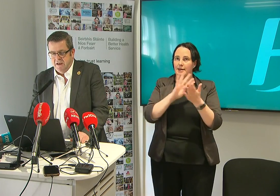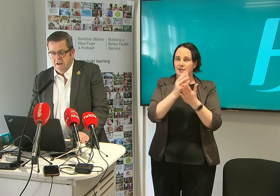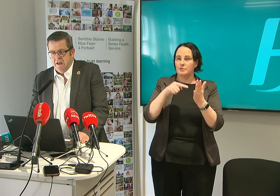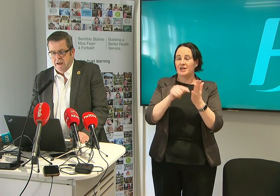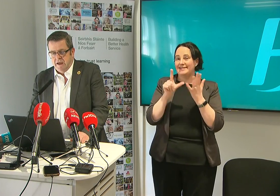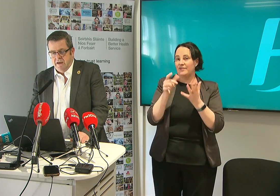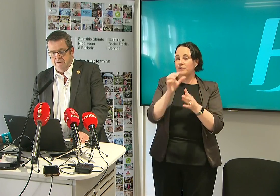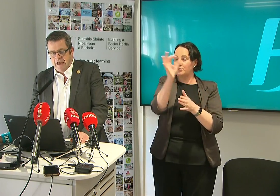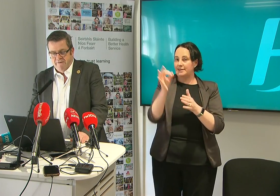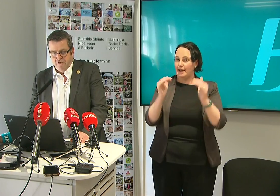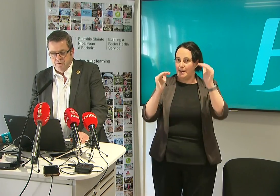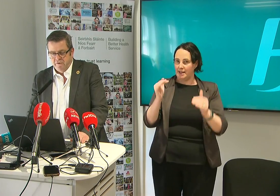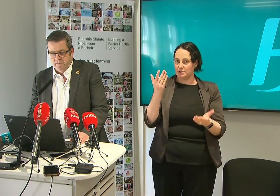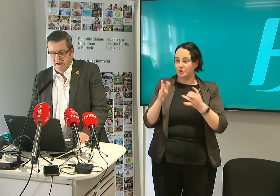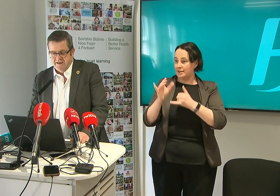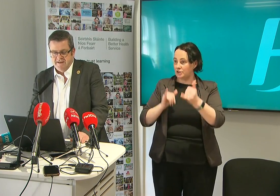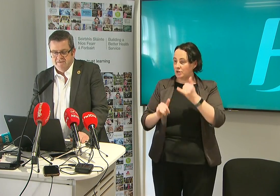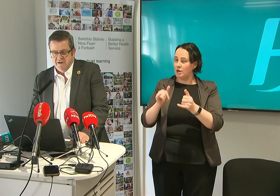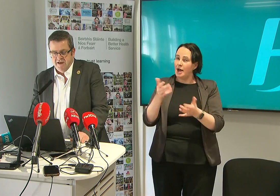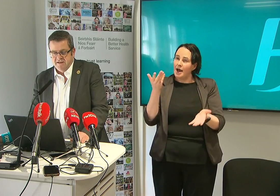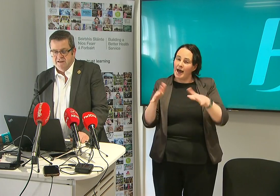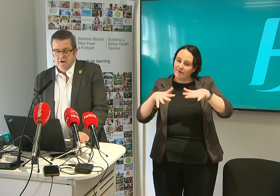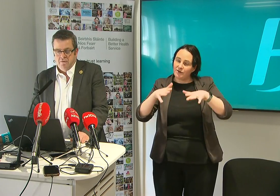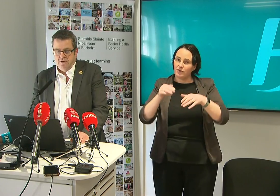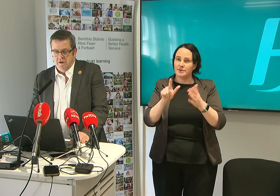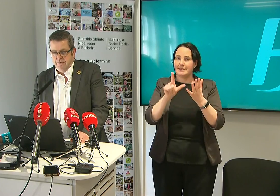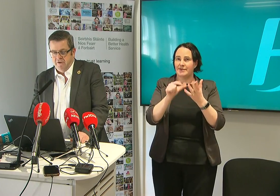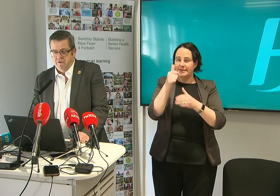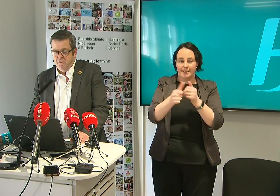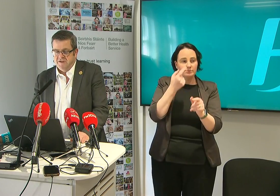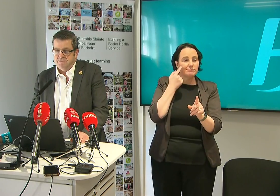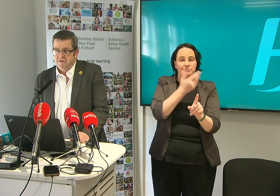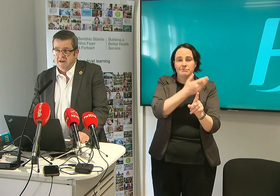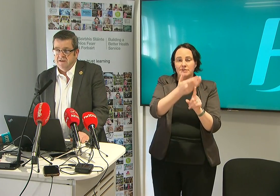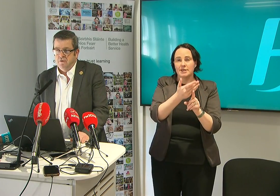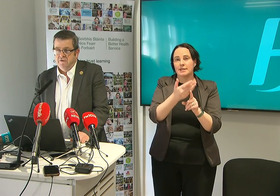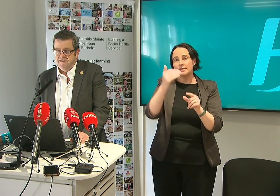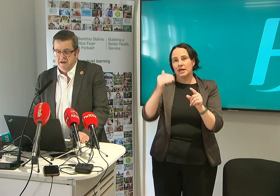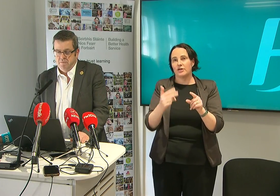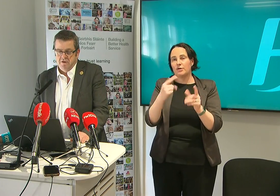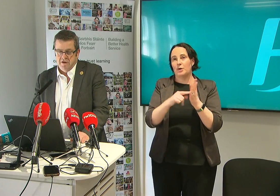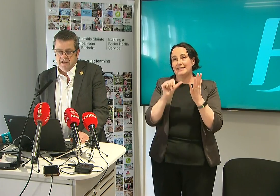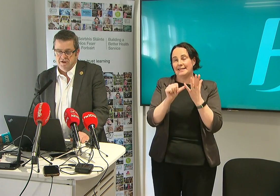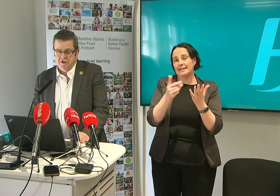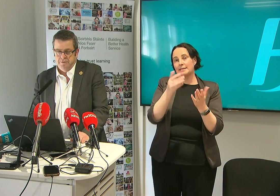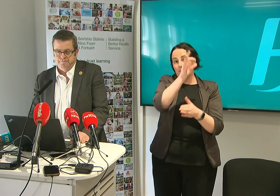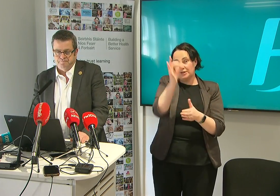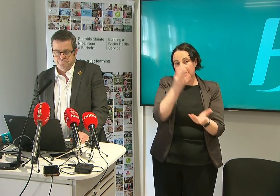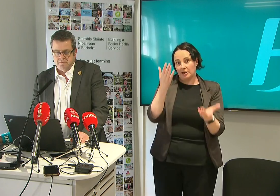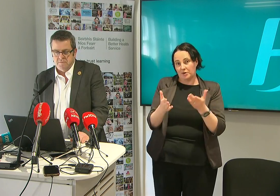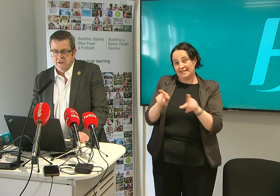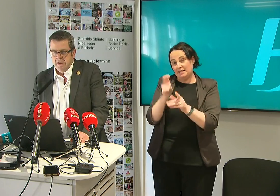19.7%. The average over the past 7 days is down by 3.6% over the same period last